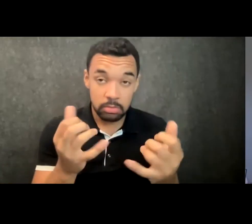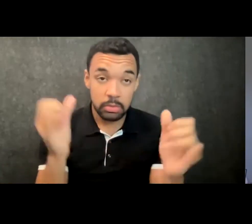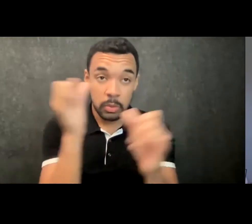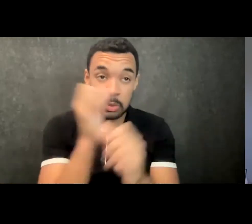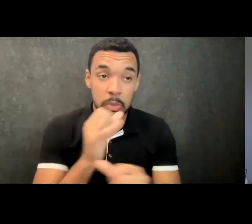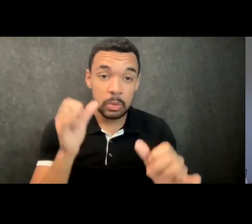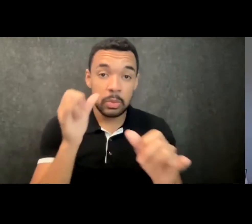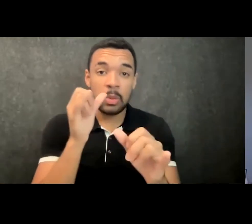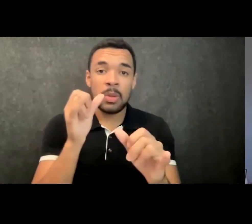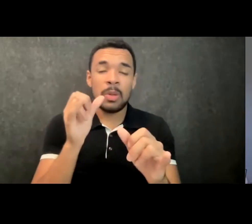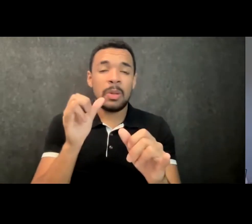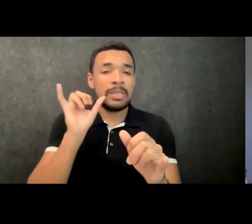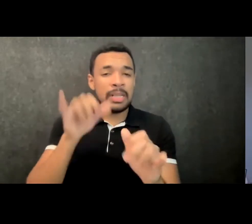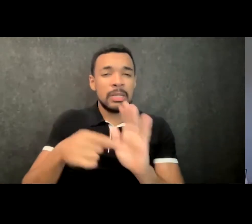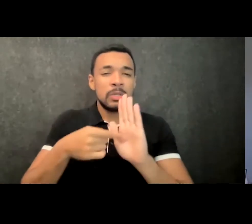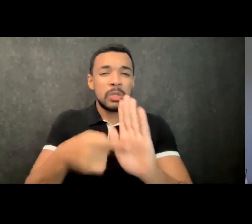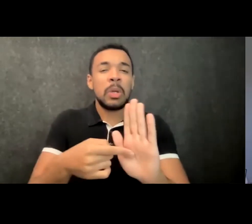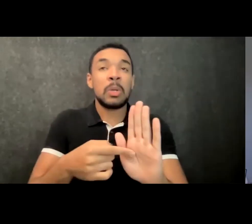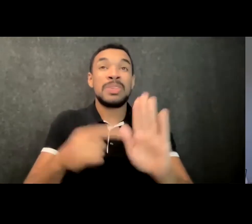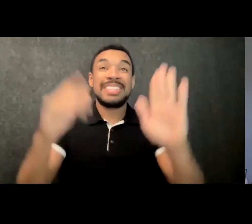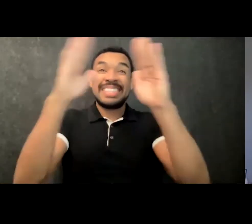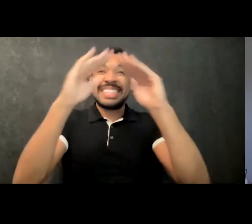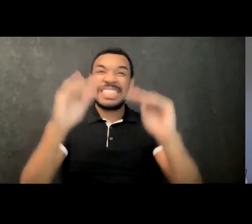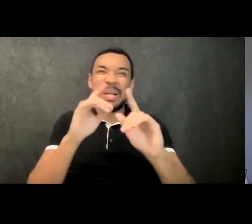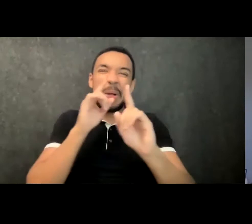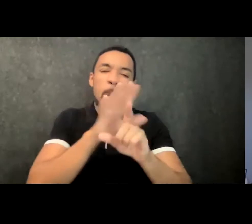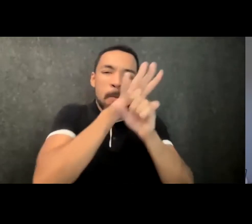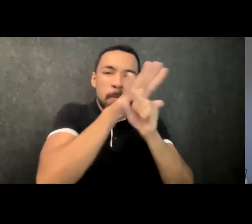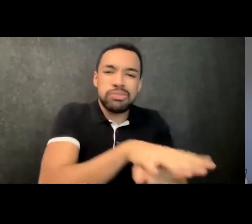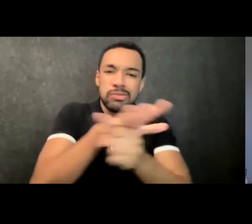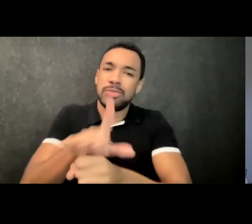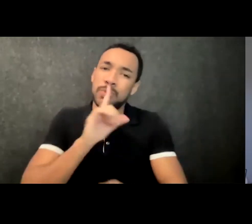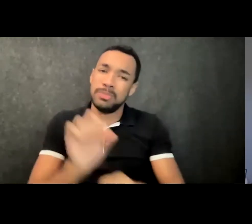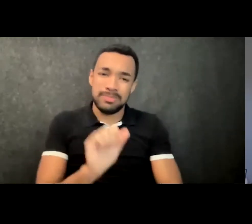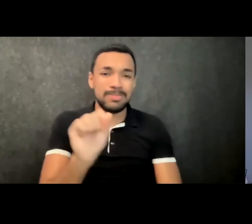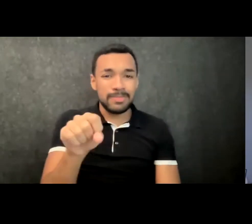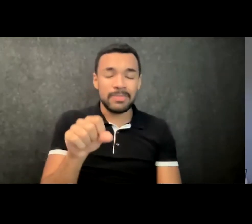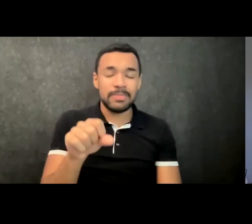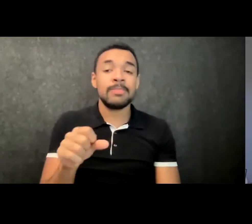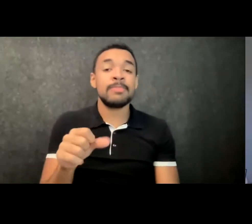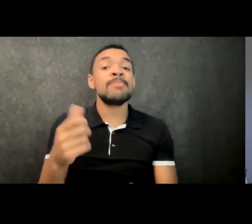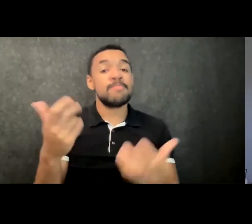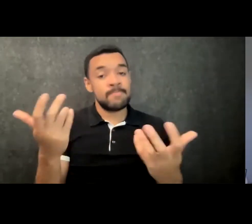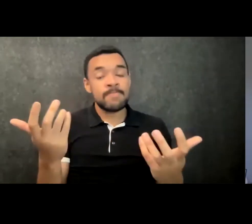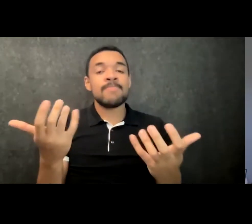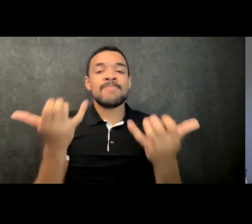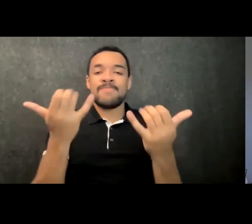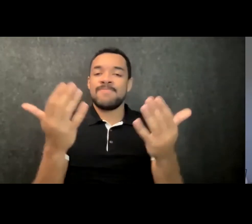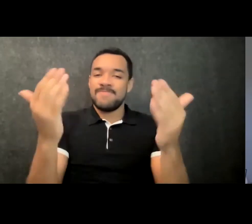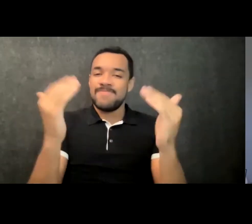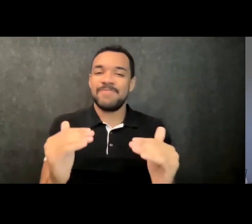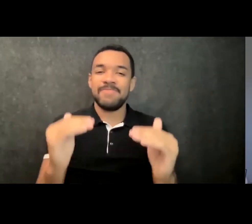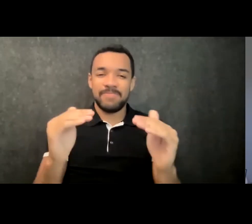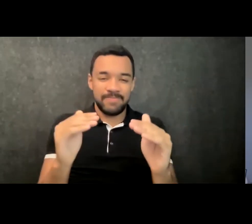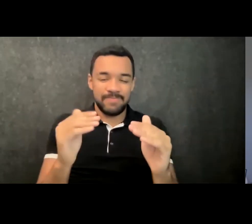us unexist. So that's all I will say, and then I will just go through my poems.